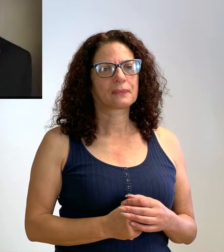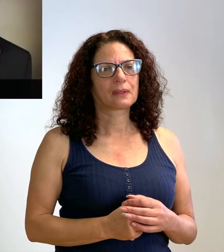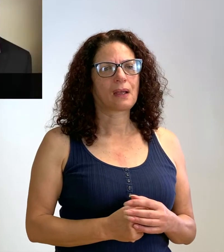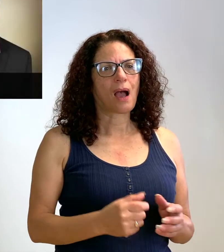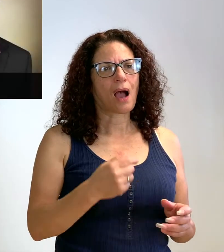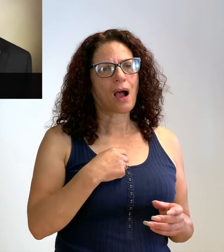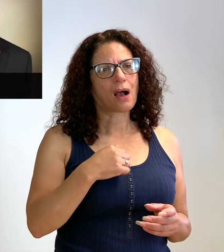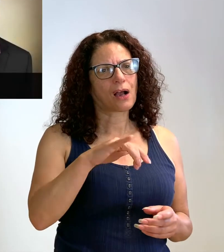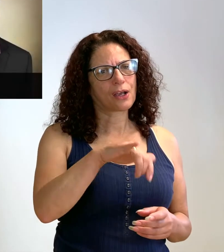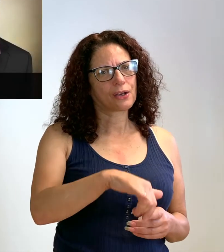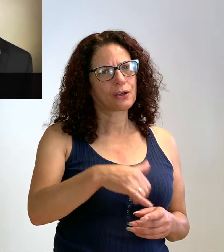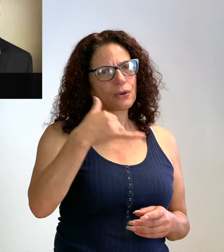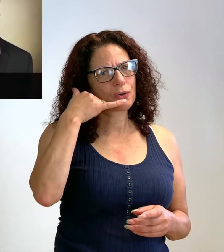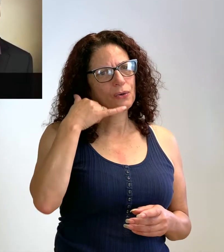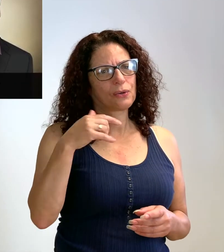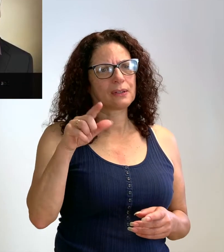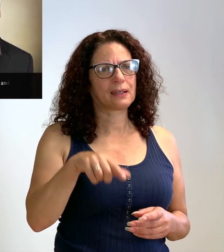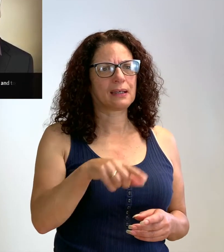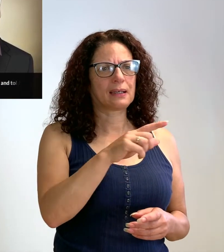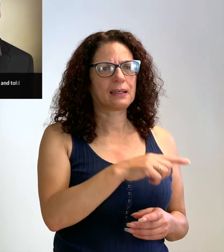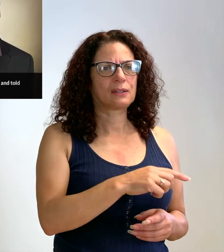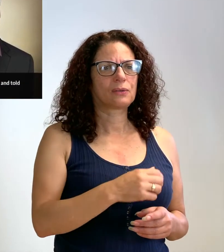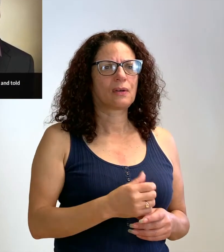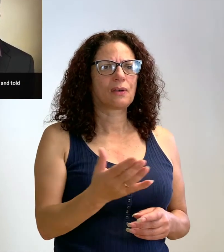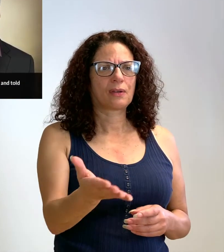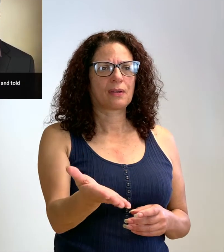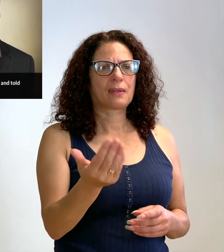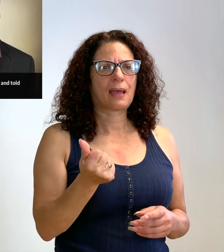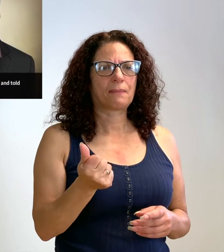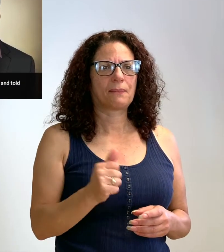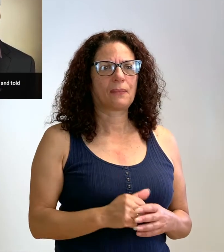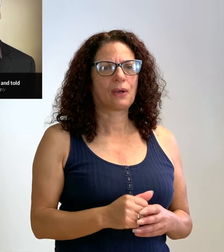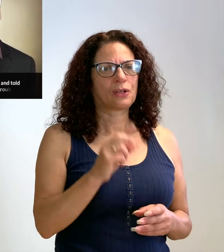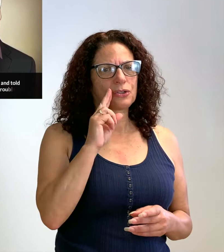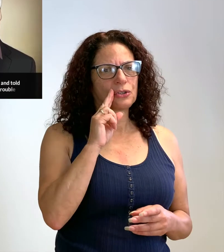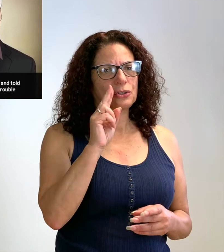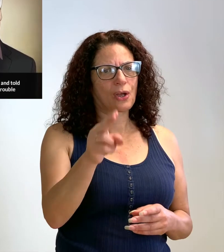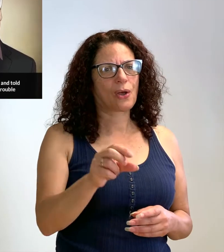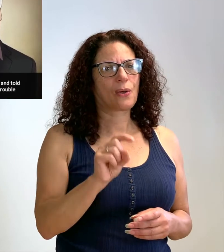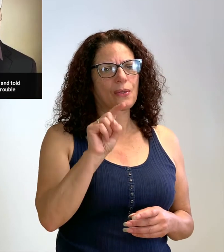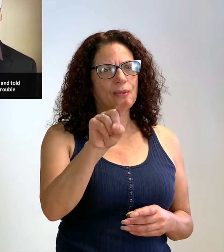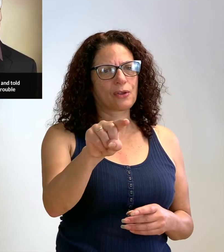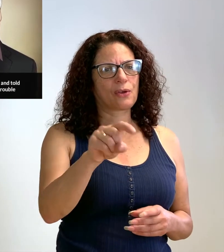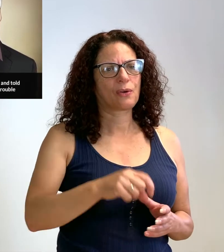I called each one of them and told them that you were in trouble.